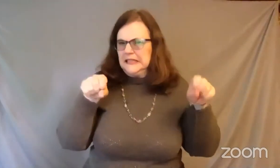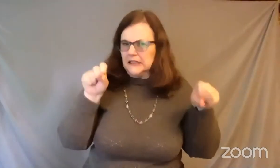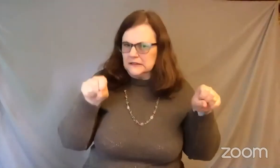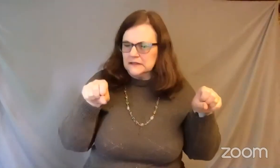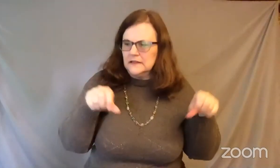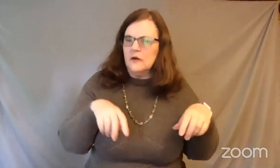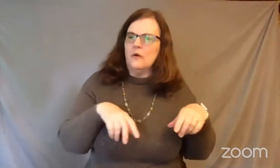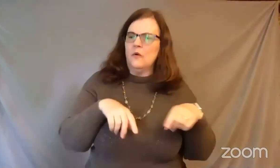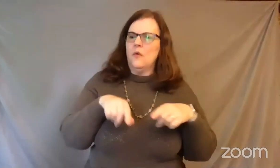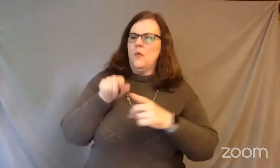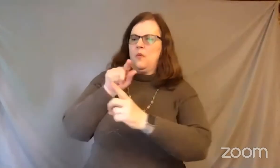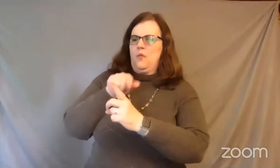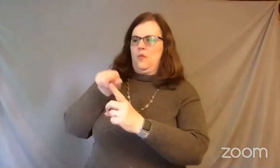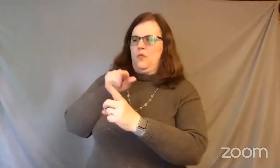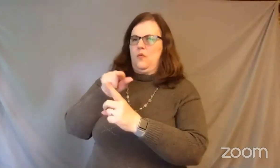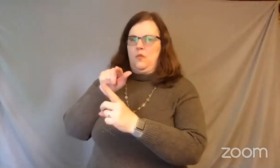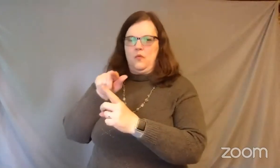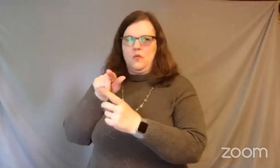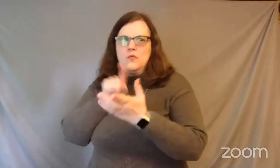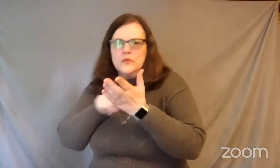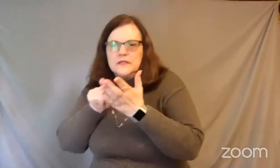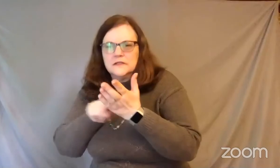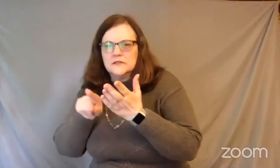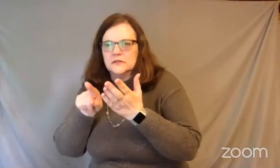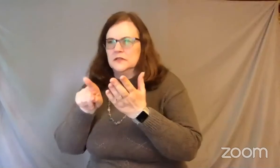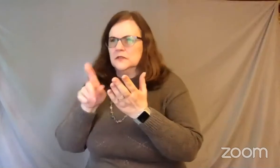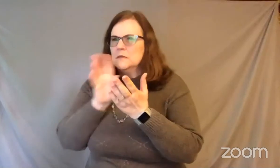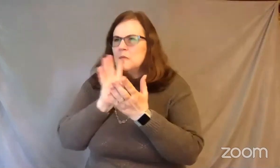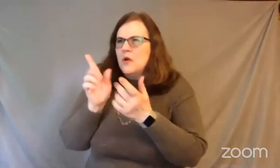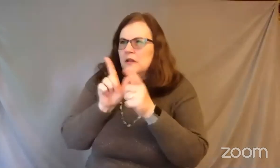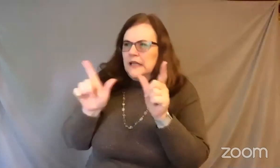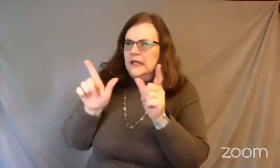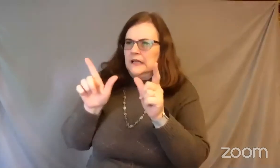There are some differences between spoken languages and sign languages, of course.